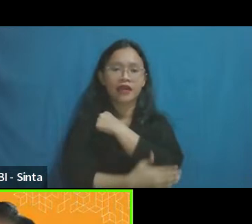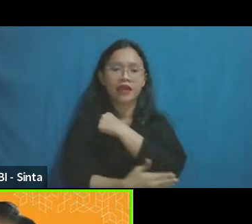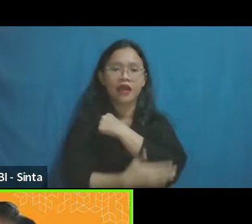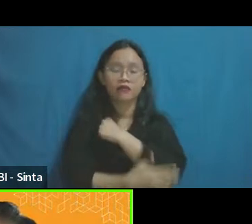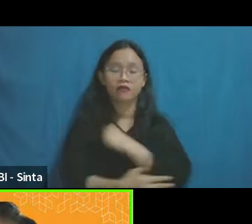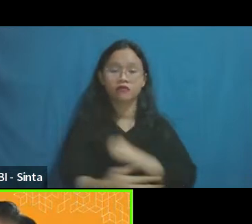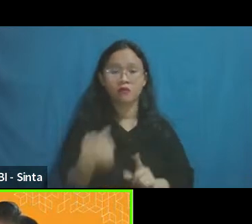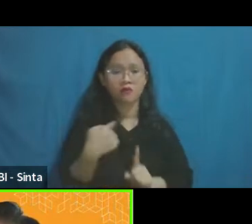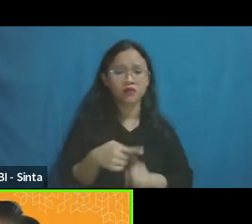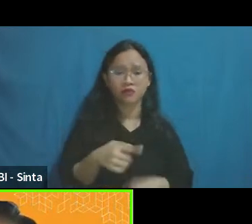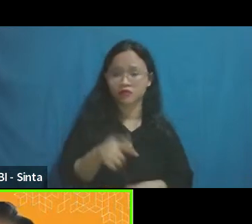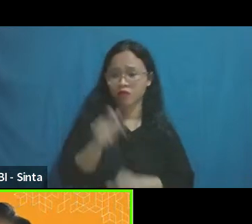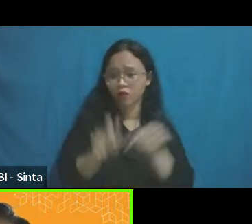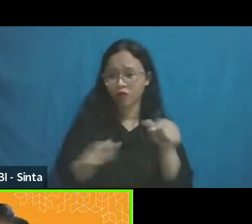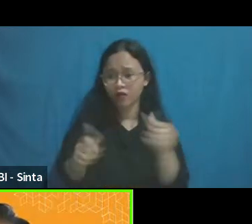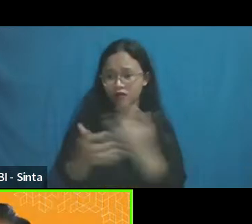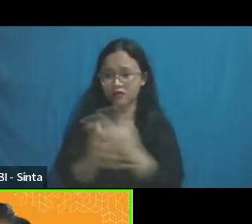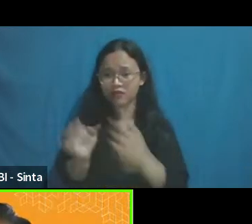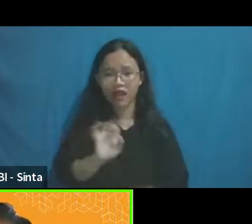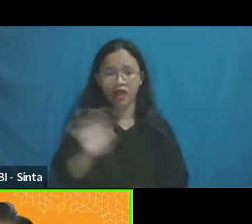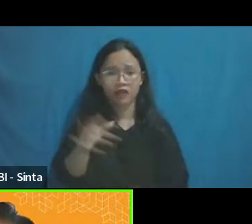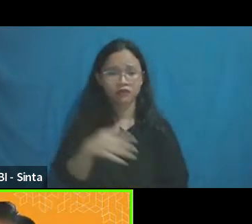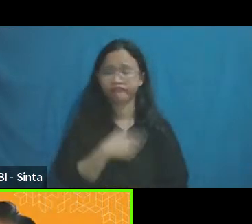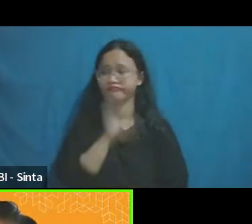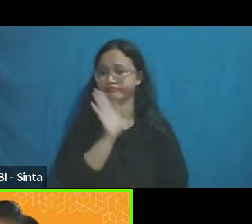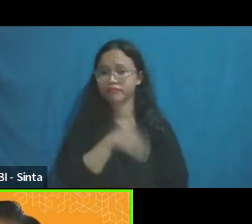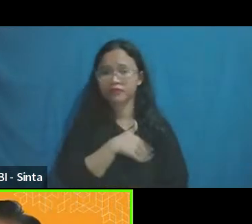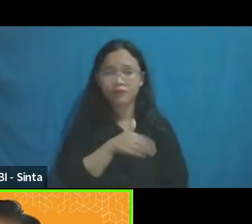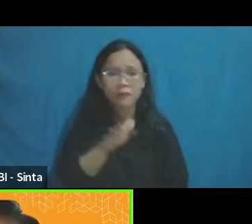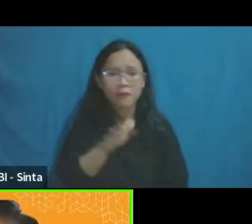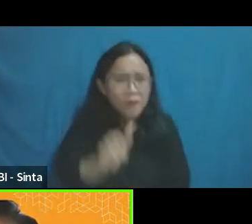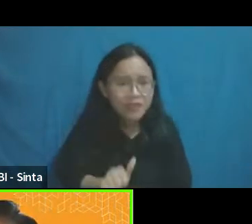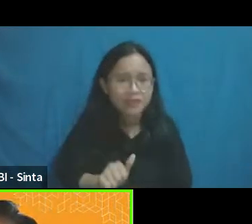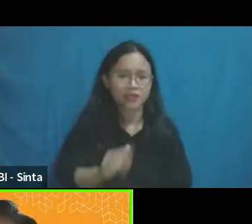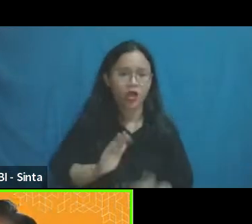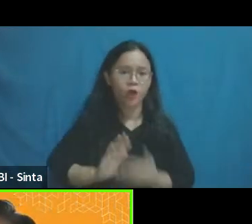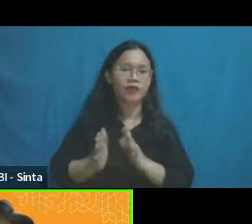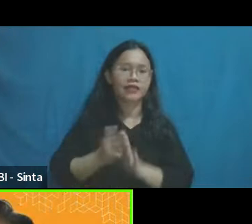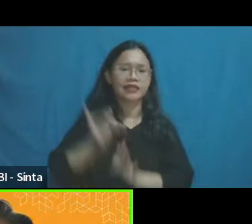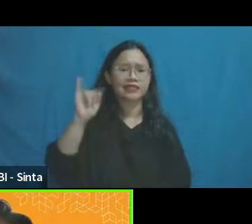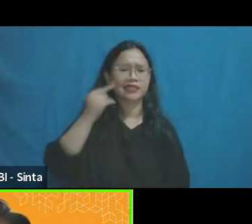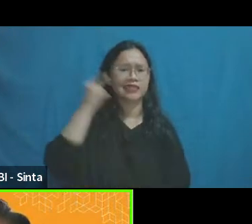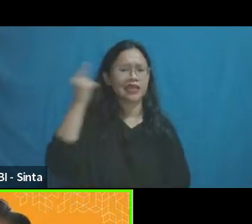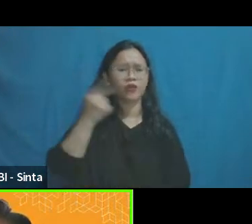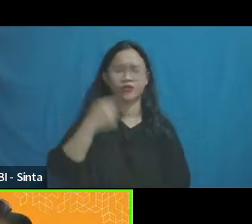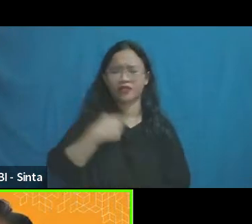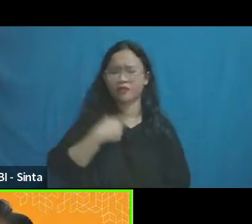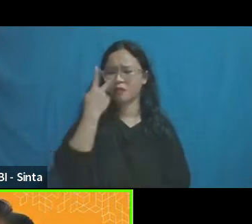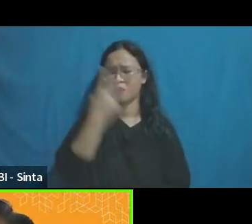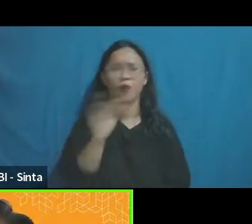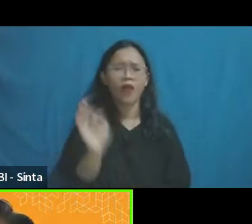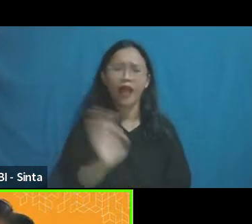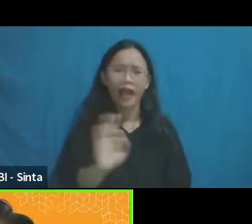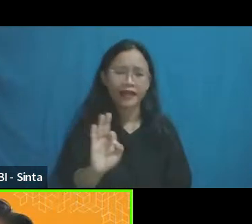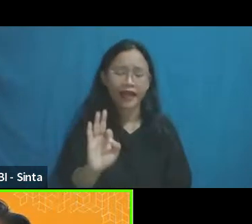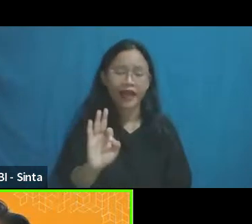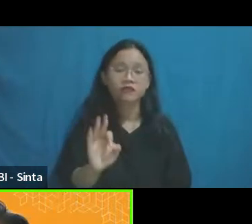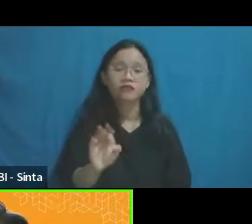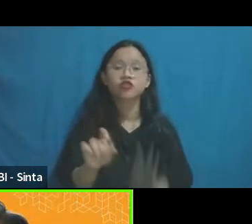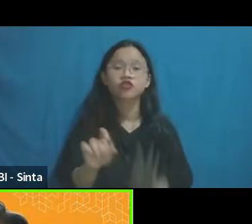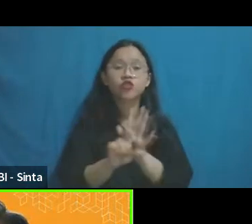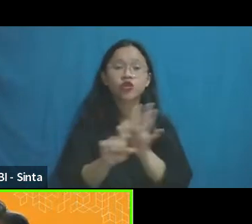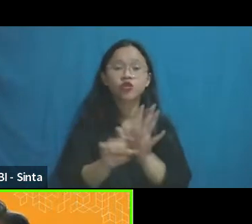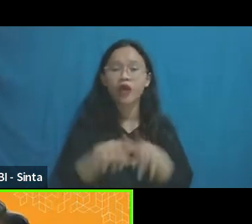international communities doesn't care about that. Look at the refugee crisis right now. I think Esther knows very well. I